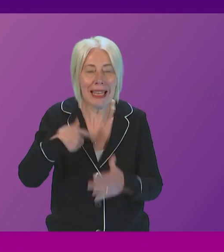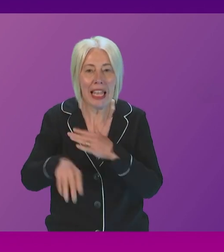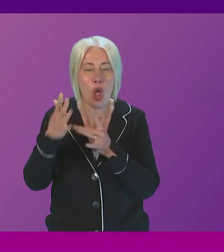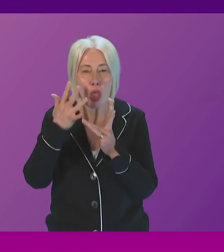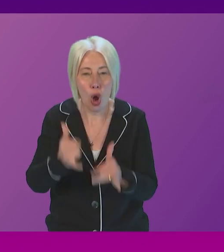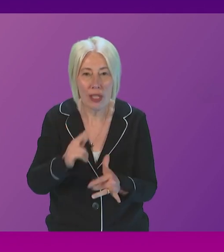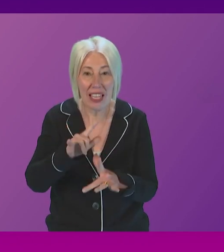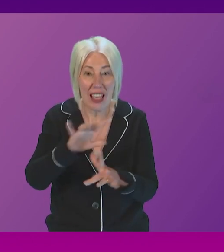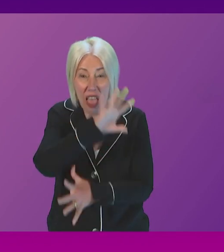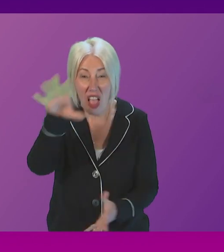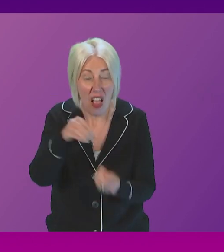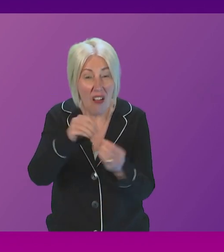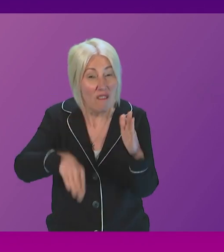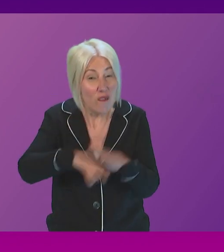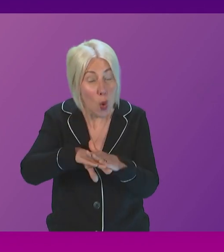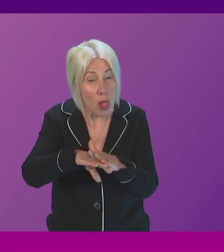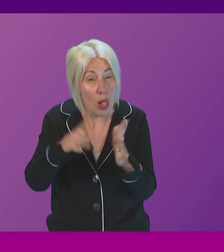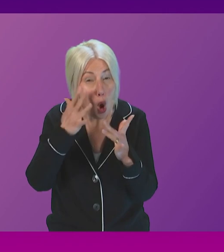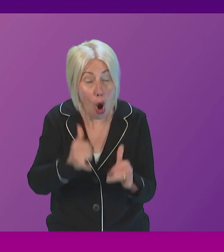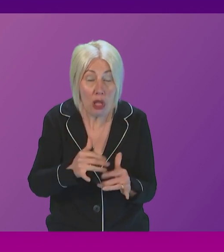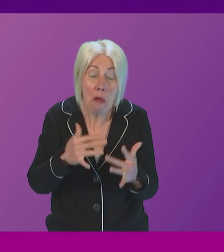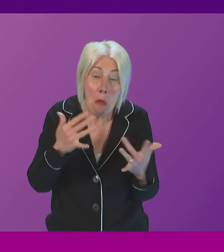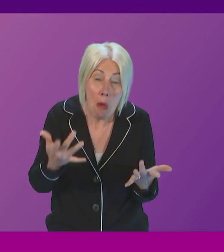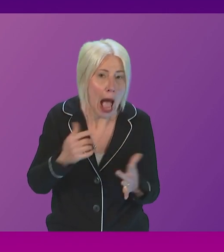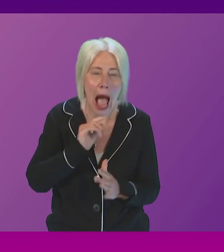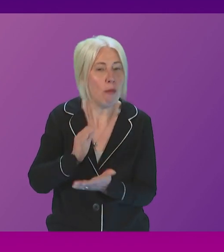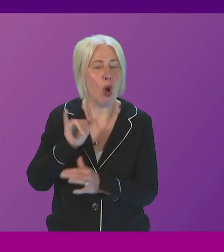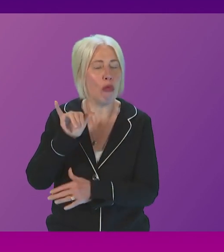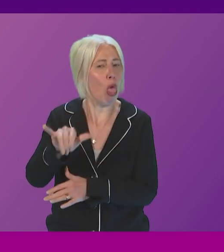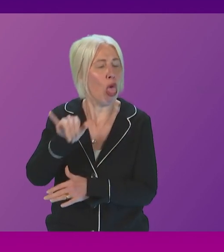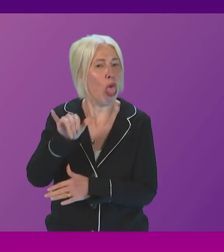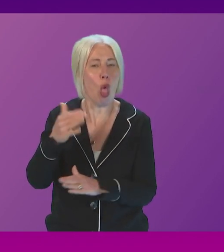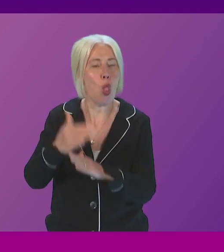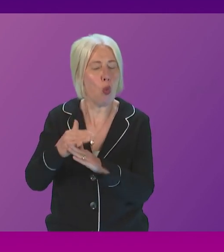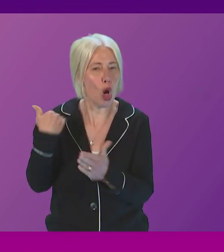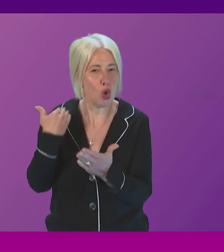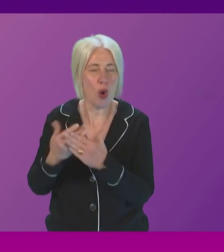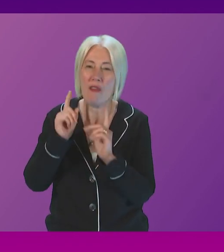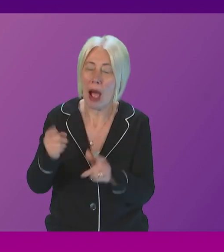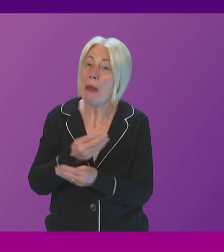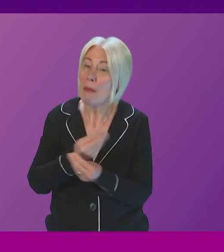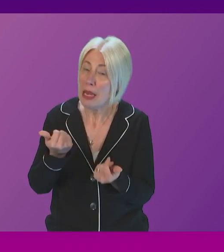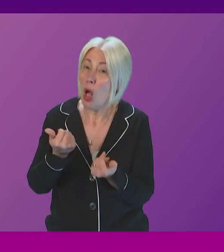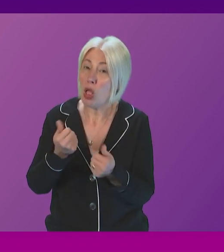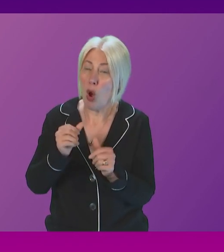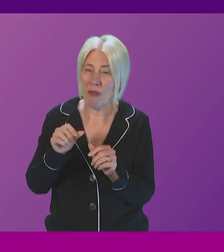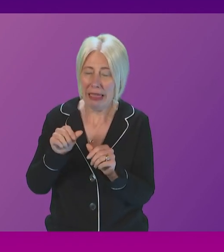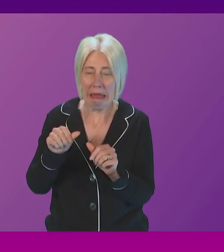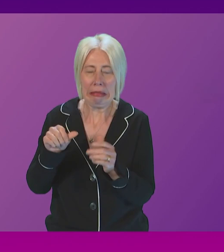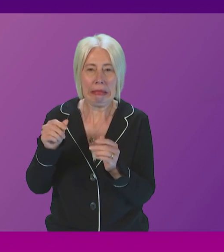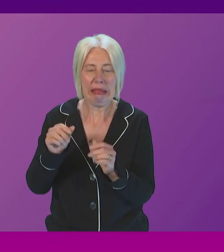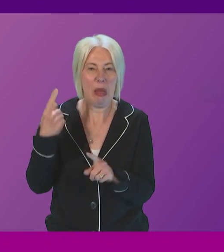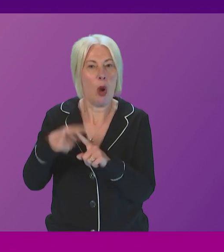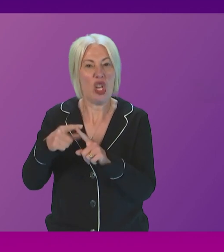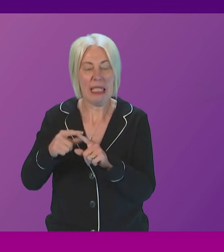is comprehensive. And secondly, I do not doubt the work that has been undertaken, but there has been a number of triage steps which have meant